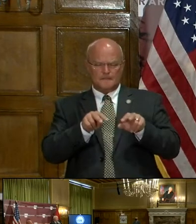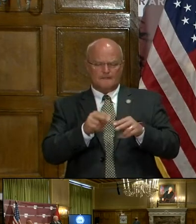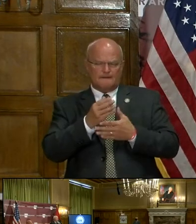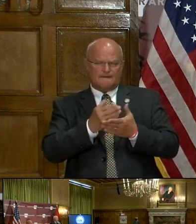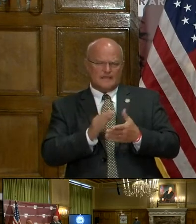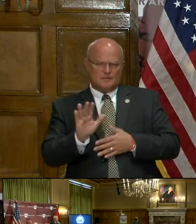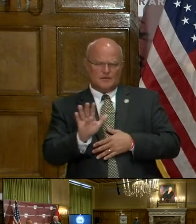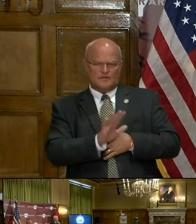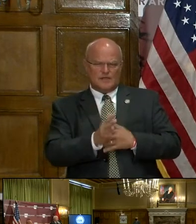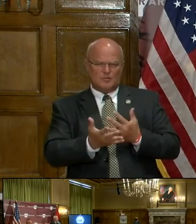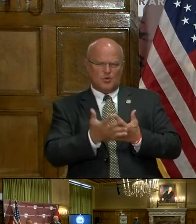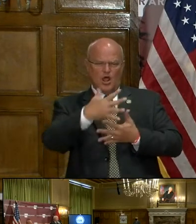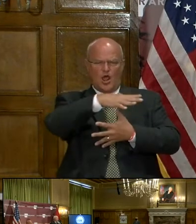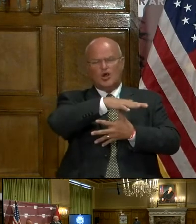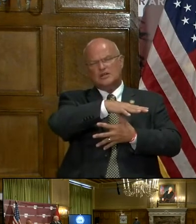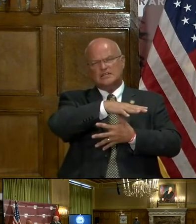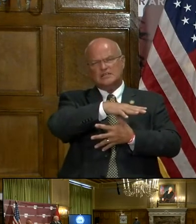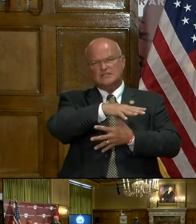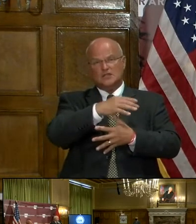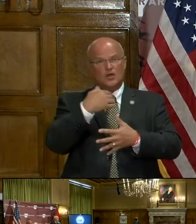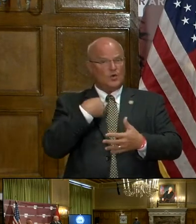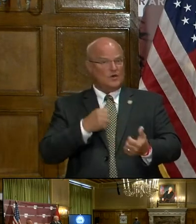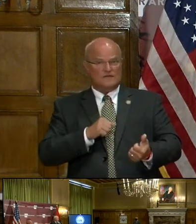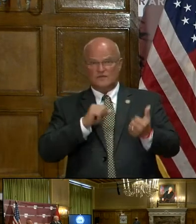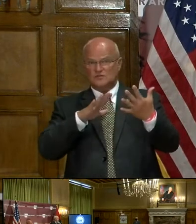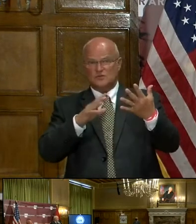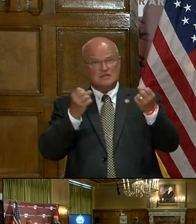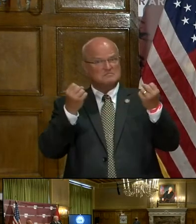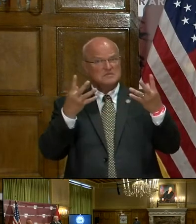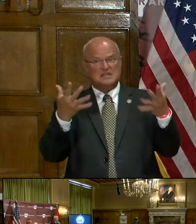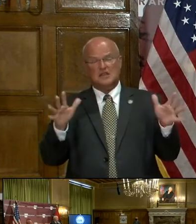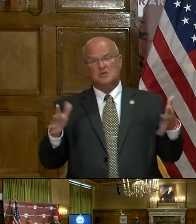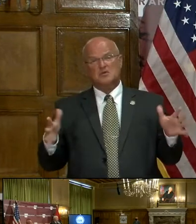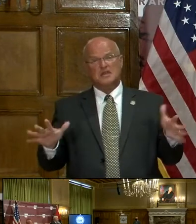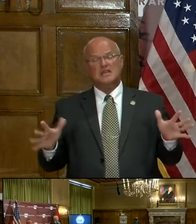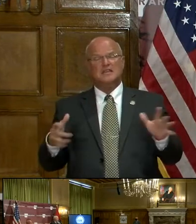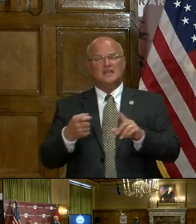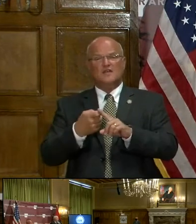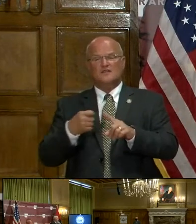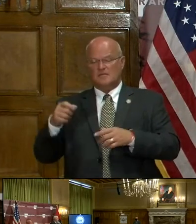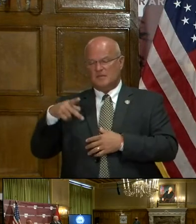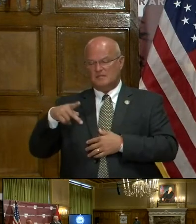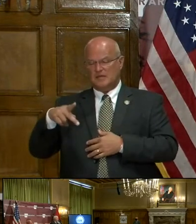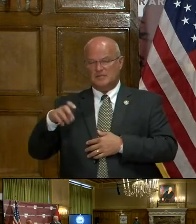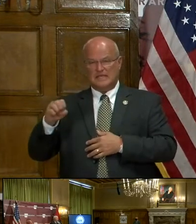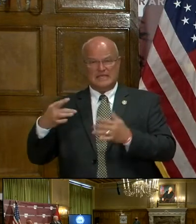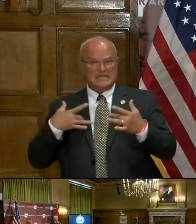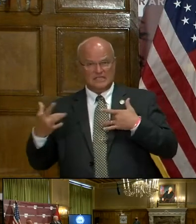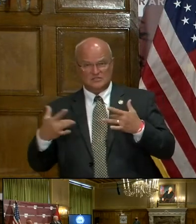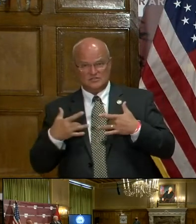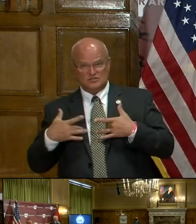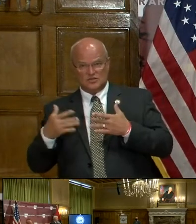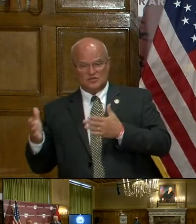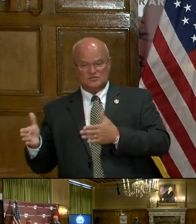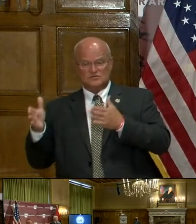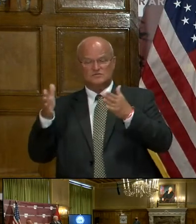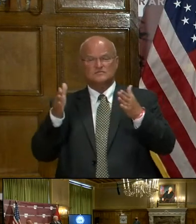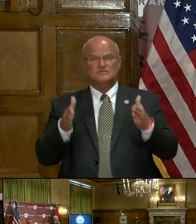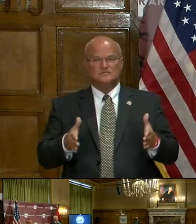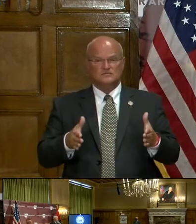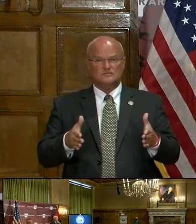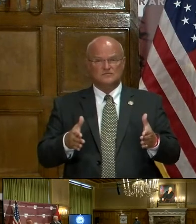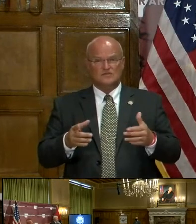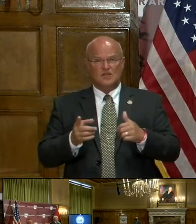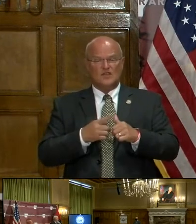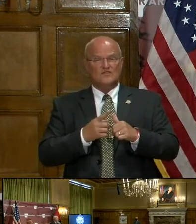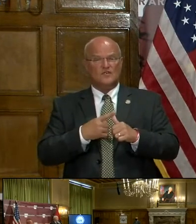of their priorities. We've addressed many of them, from the PPE concerns to